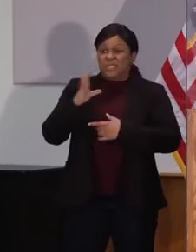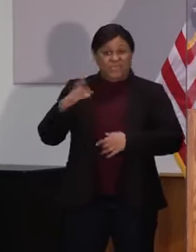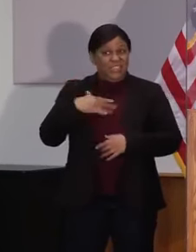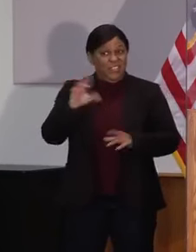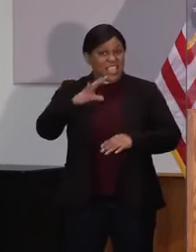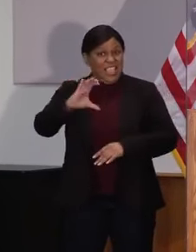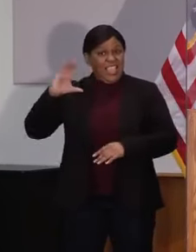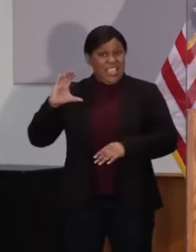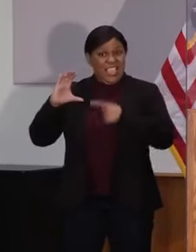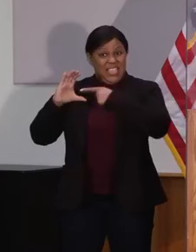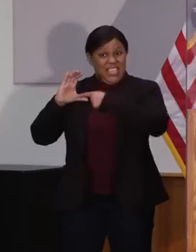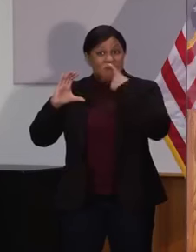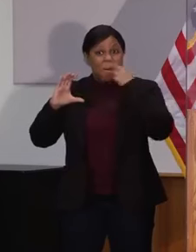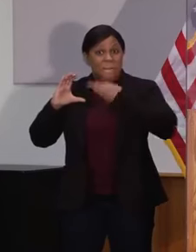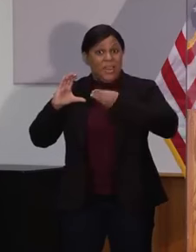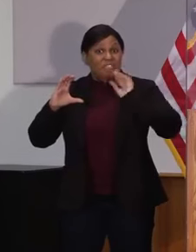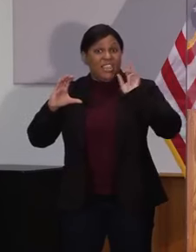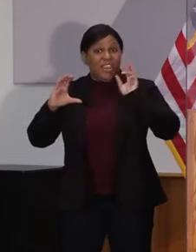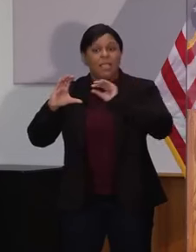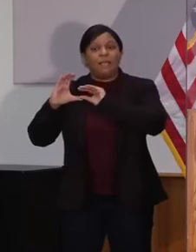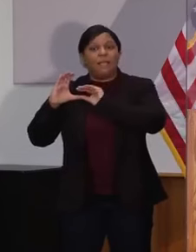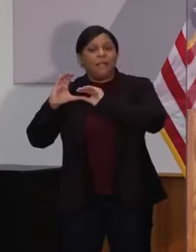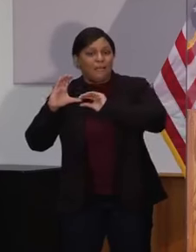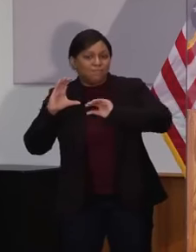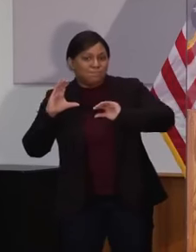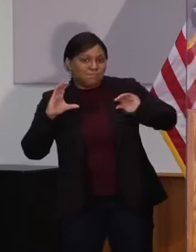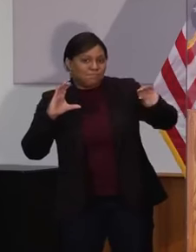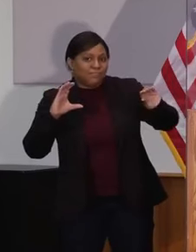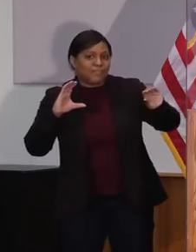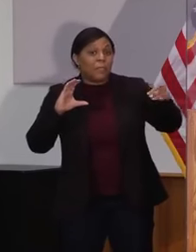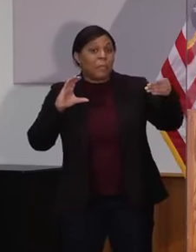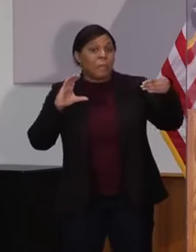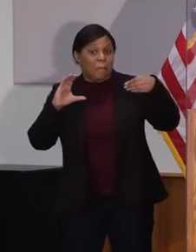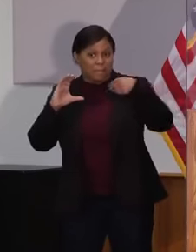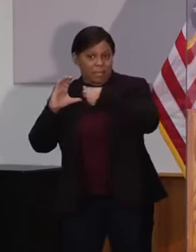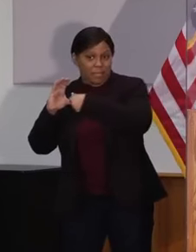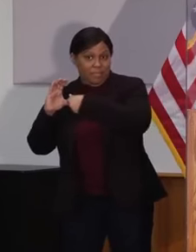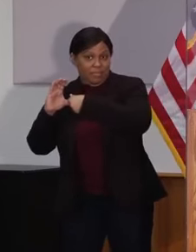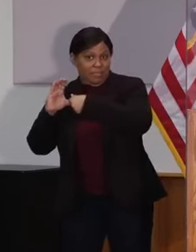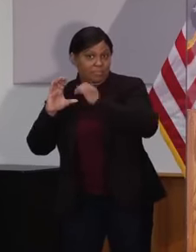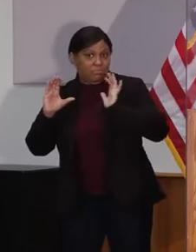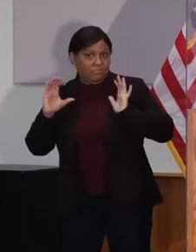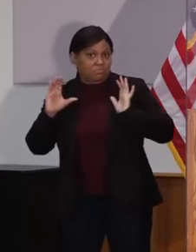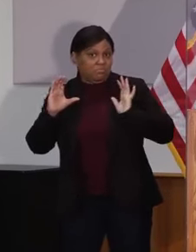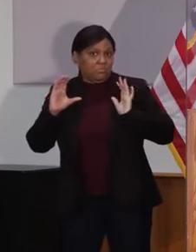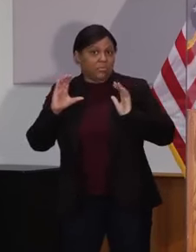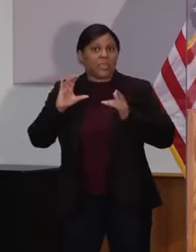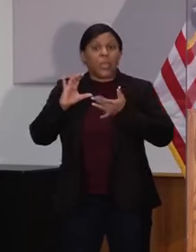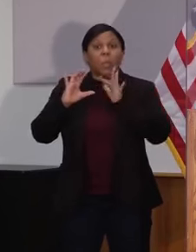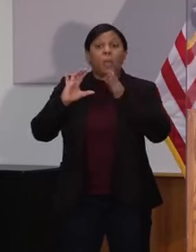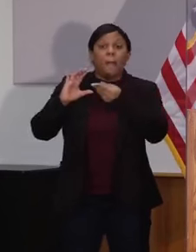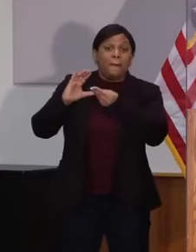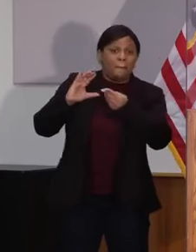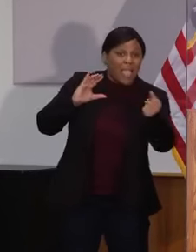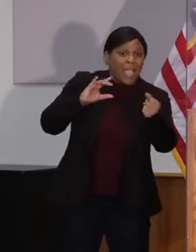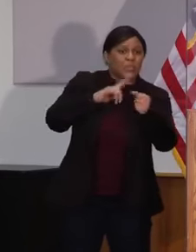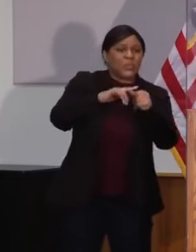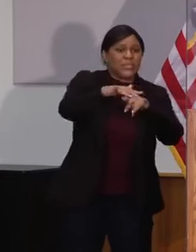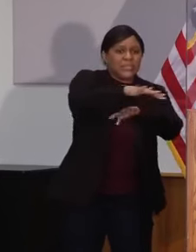from another agency, and then they would be expected to pay the mutual aid request of that suburb, that county, that greater